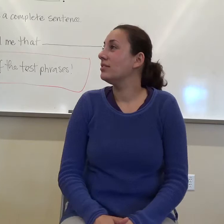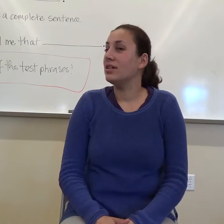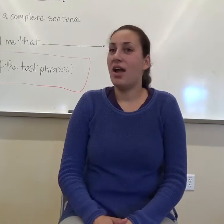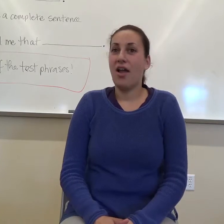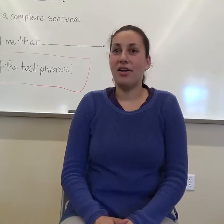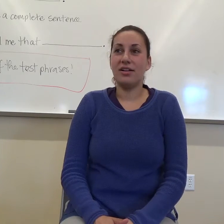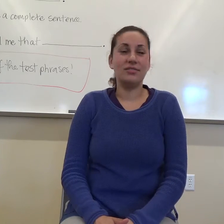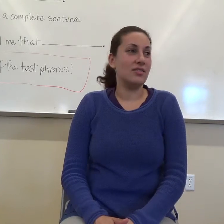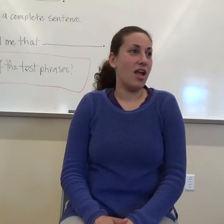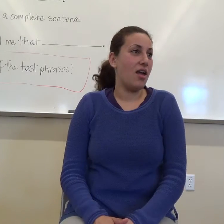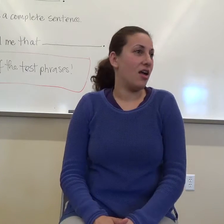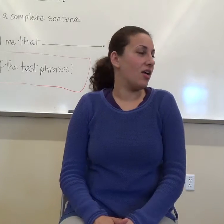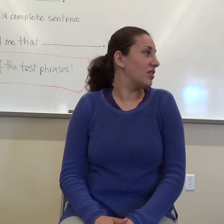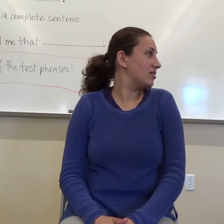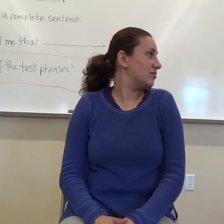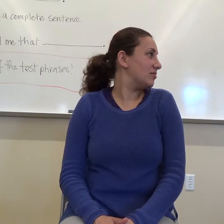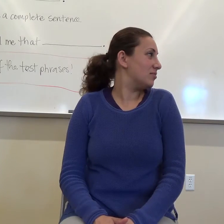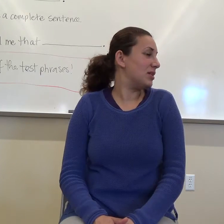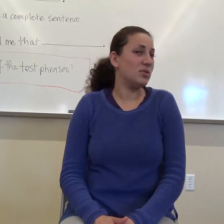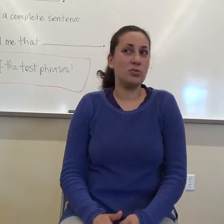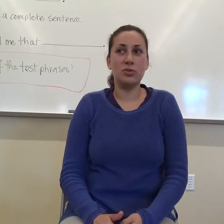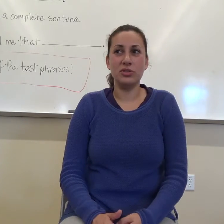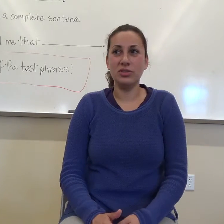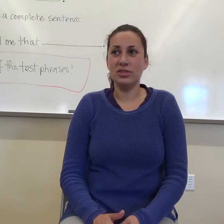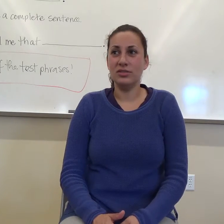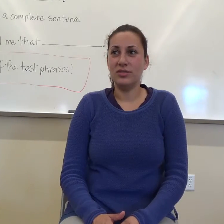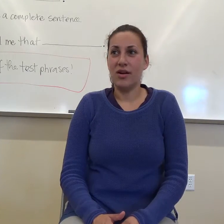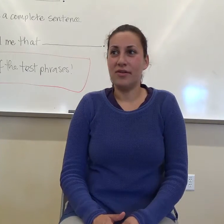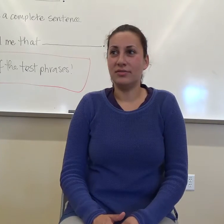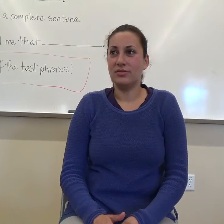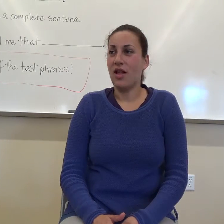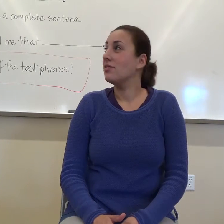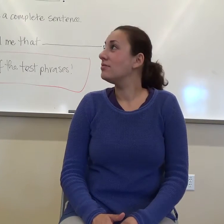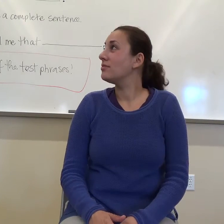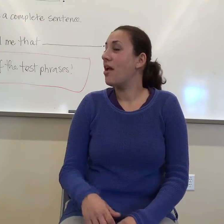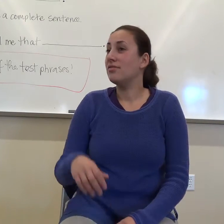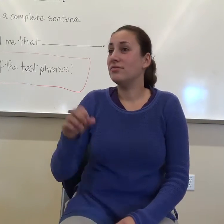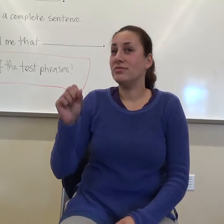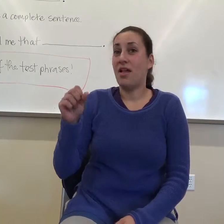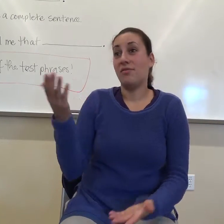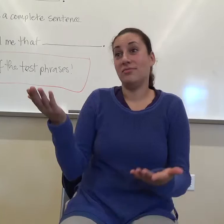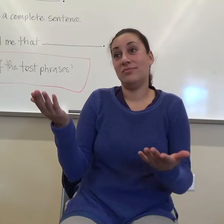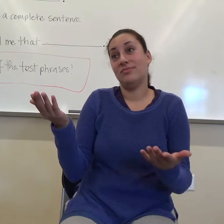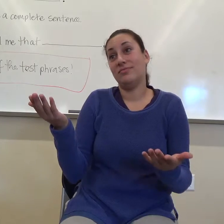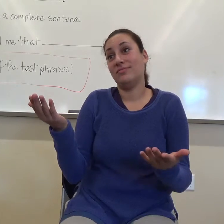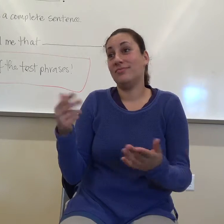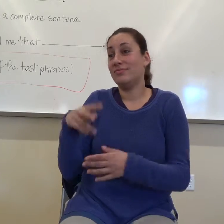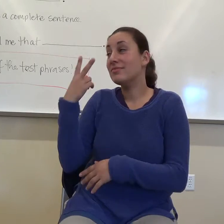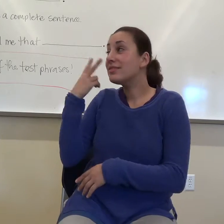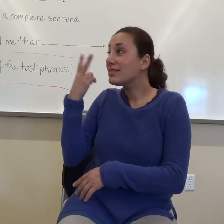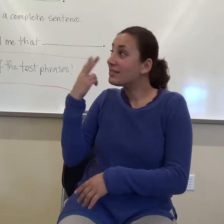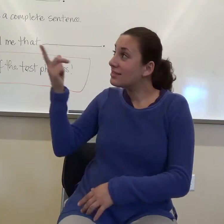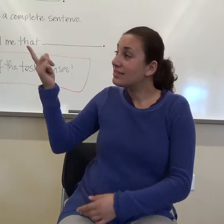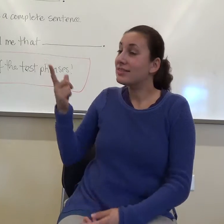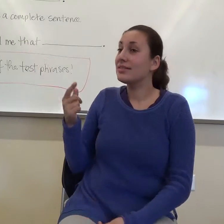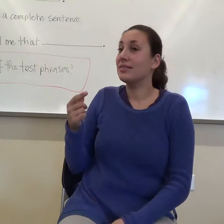don't lose sight of those clues. Are they beat with rulers? Corporal, well, let's see, we're gonna read,